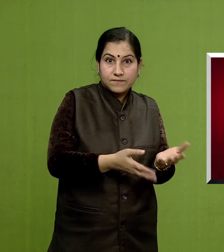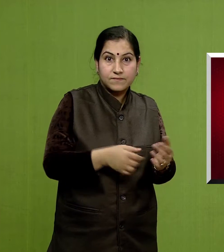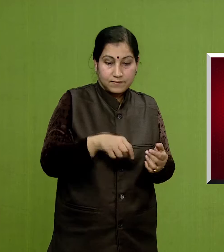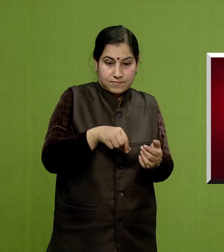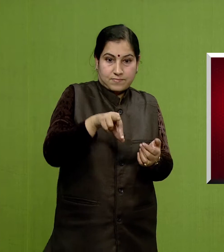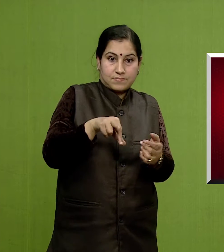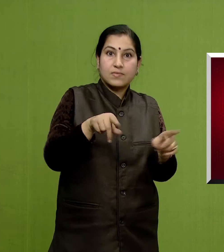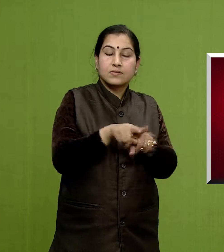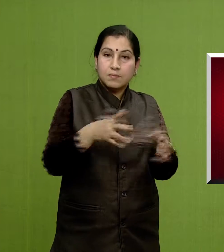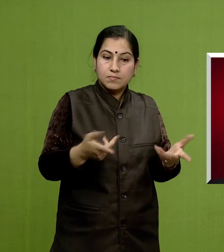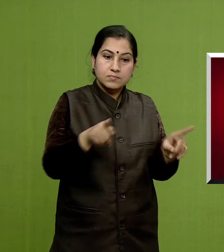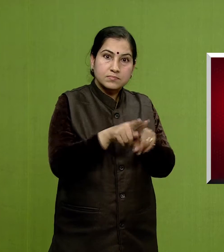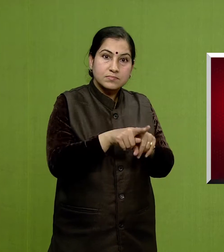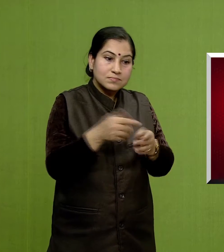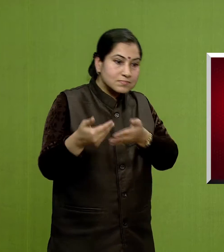This is a journal response.